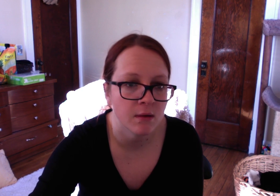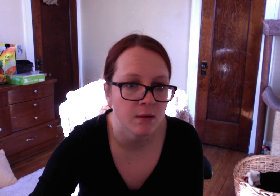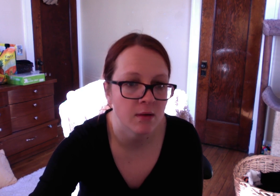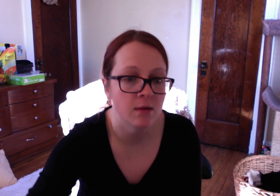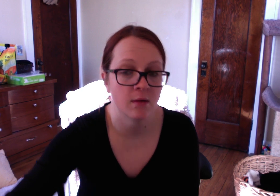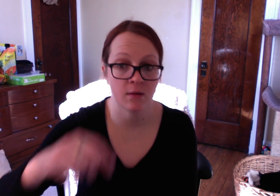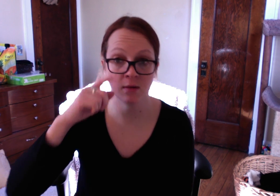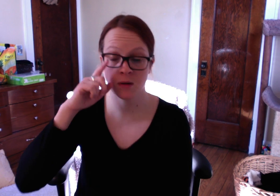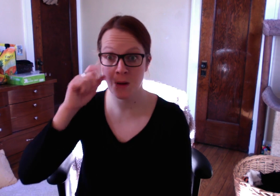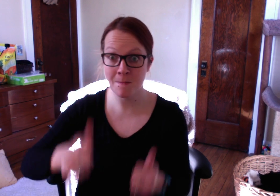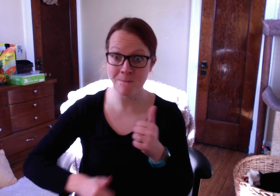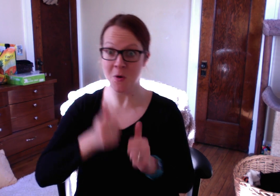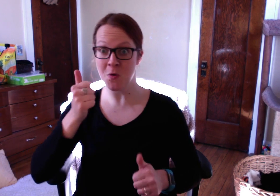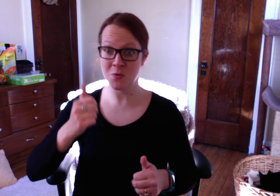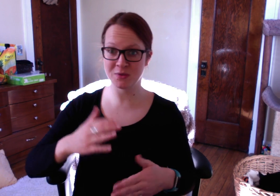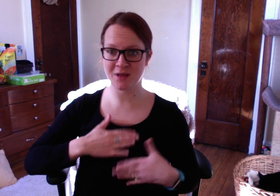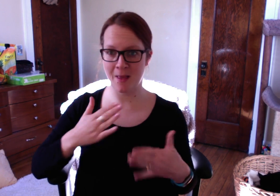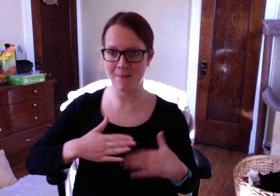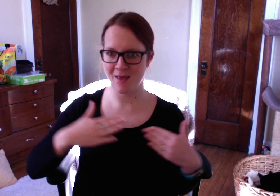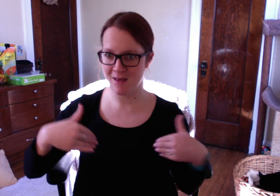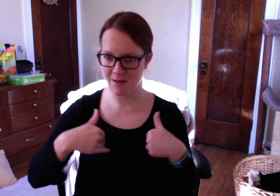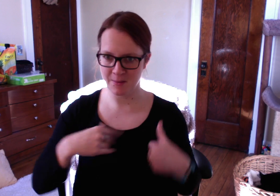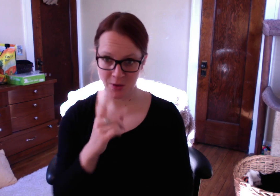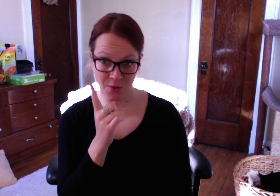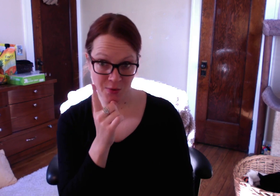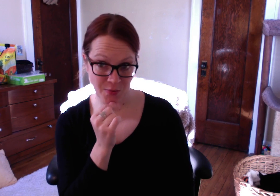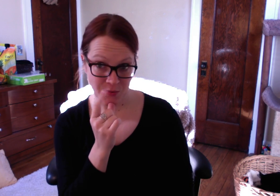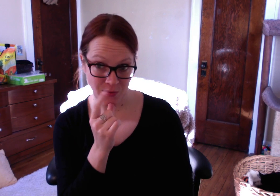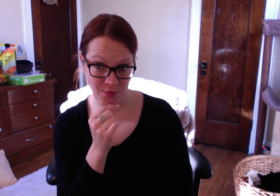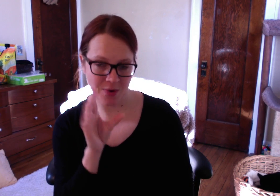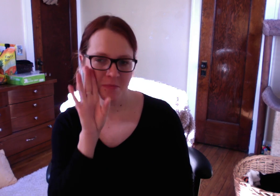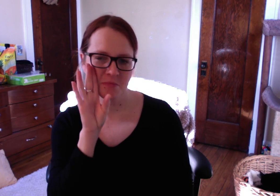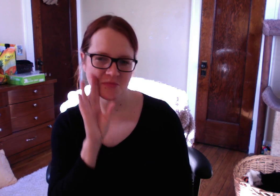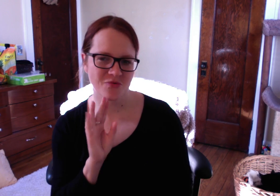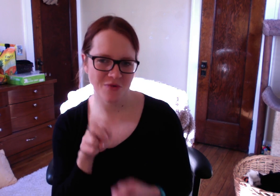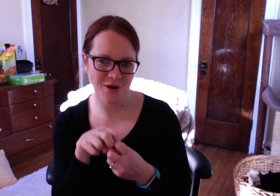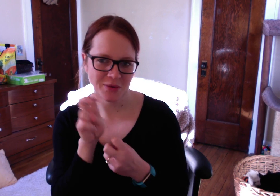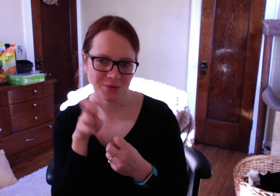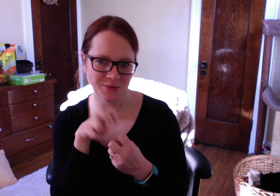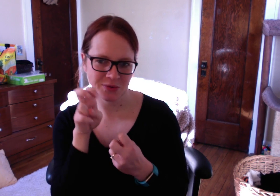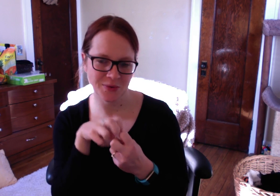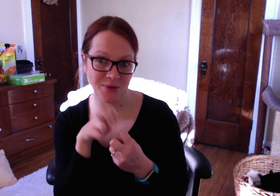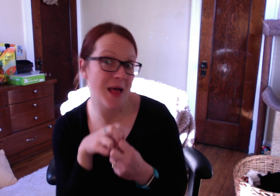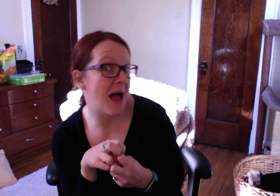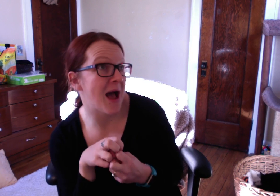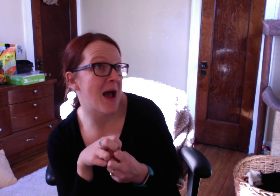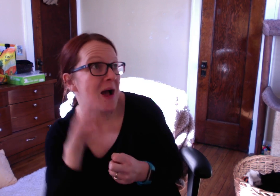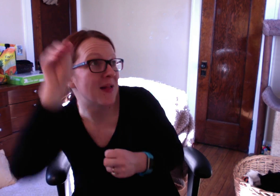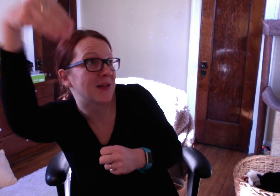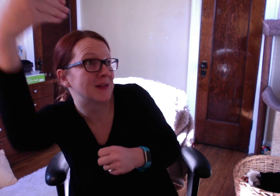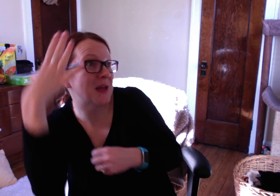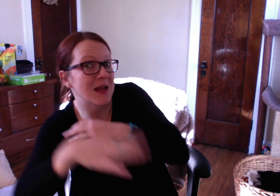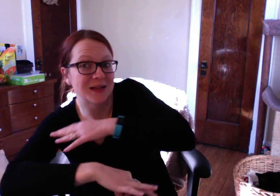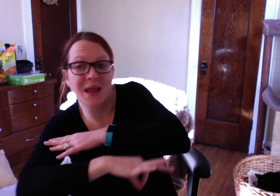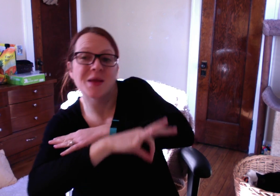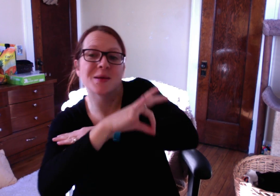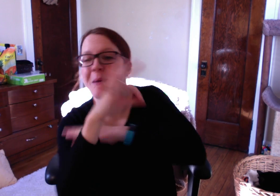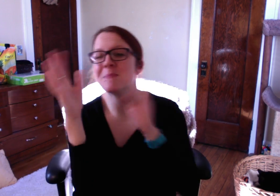The happiest animal of all was Little Brown Squirrel. The sun came up, he chirped. The